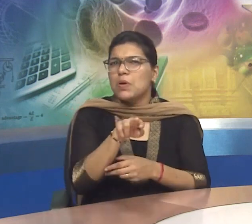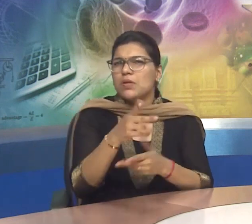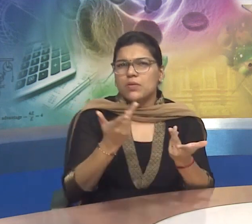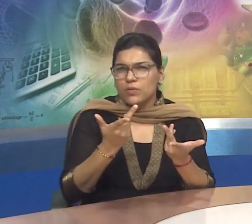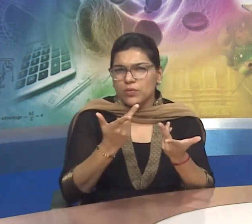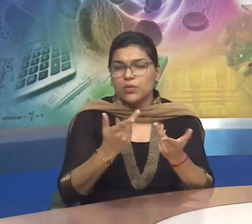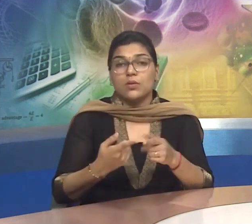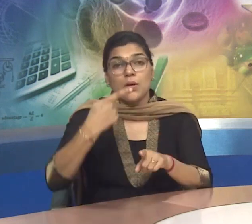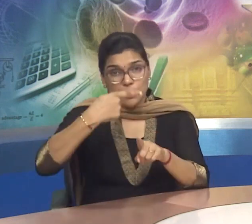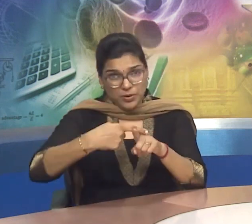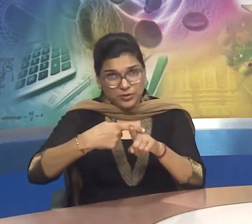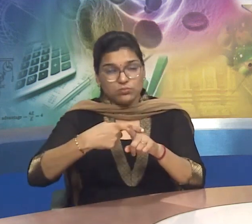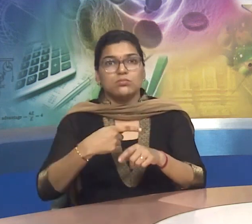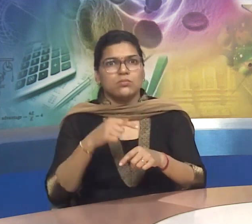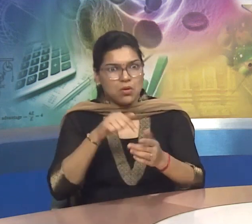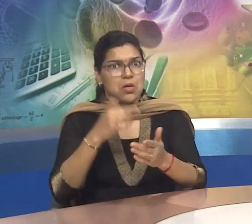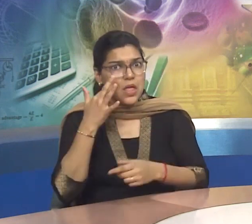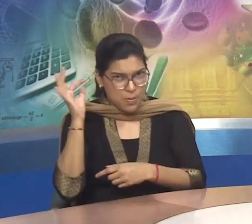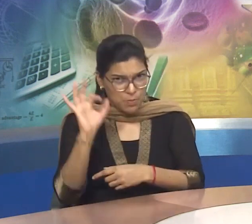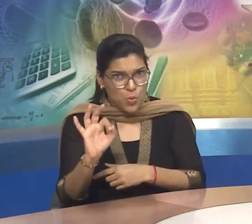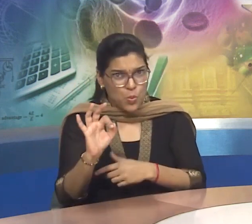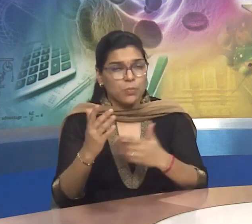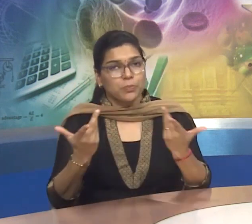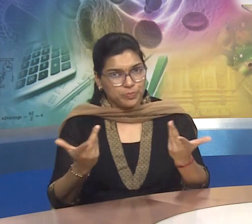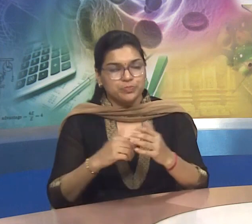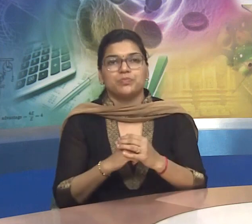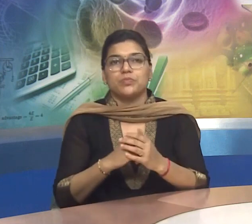to explain the meaning and importance of fundamental rights.